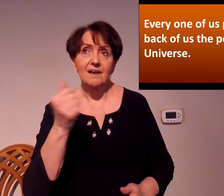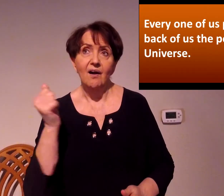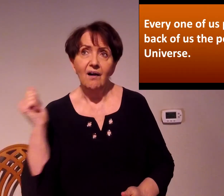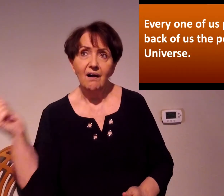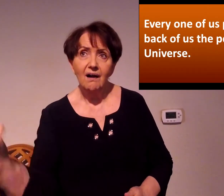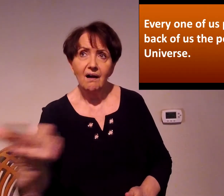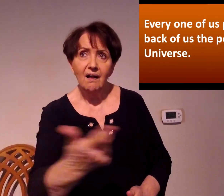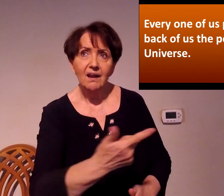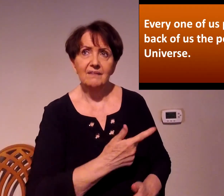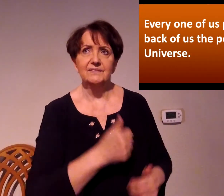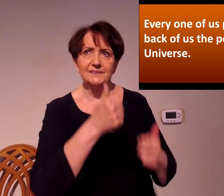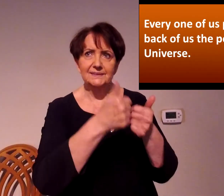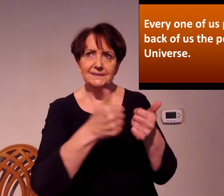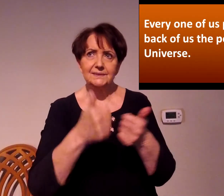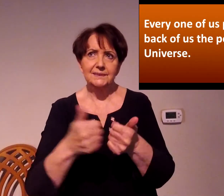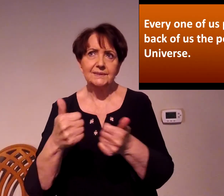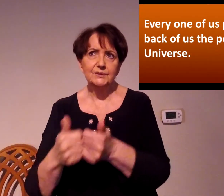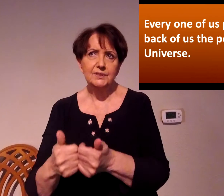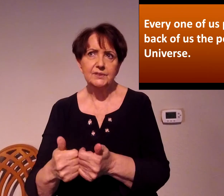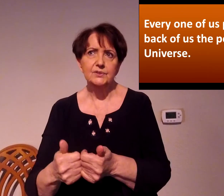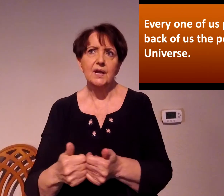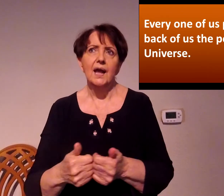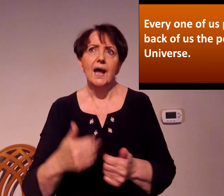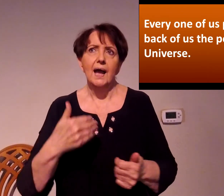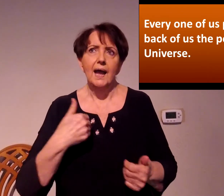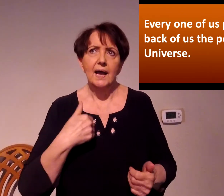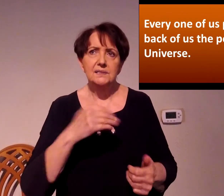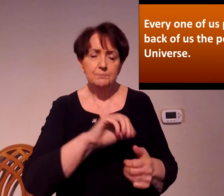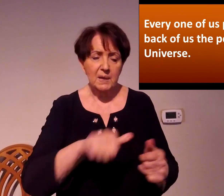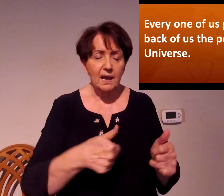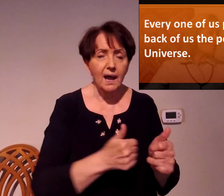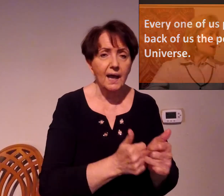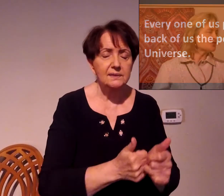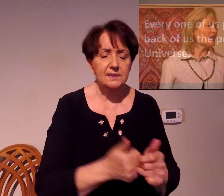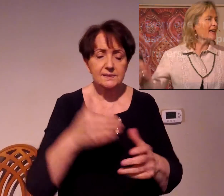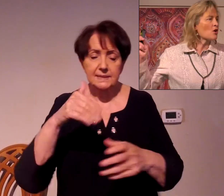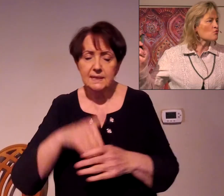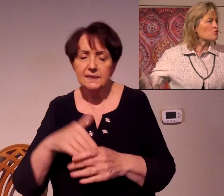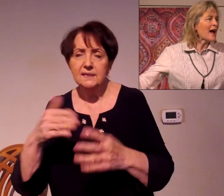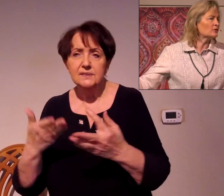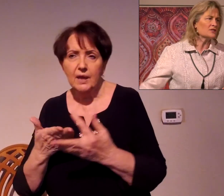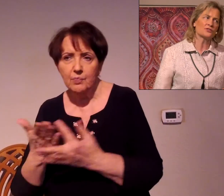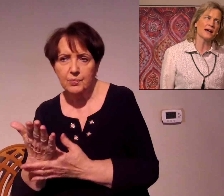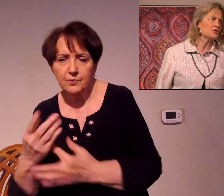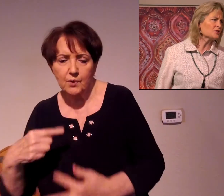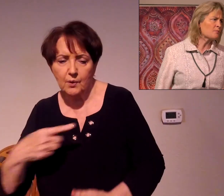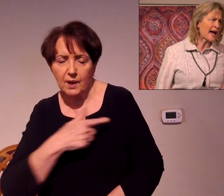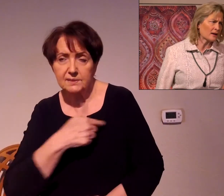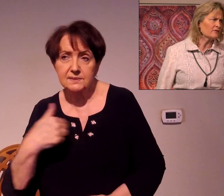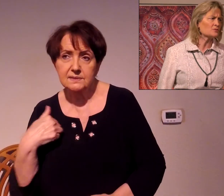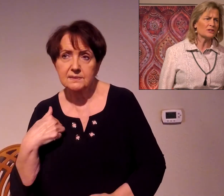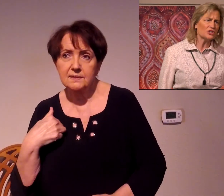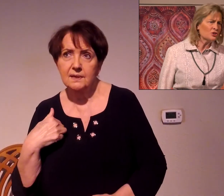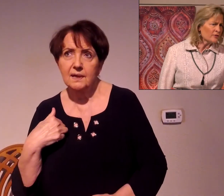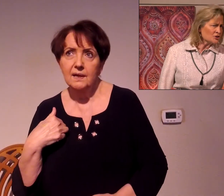us personally has back of us and in us and through us and around us. Not just back of us, but the universe has